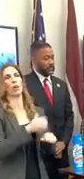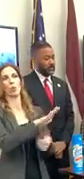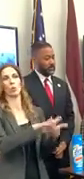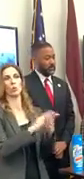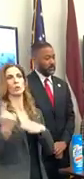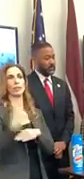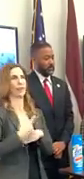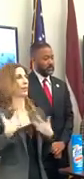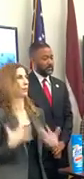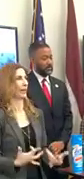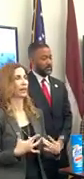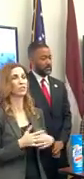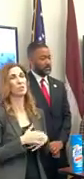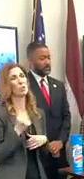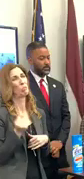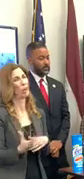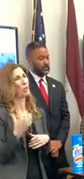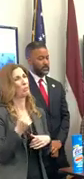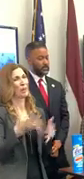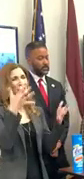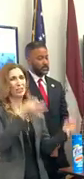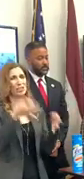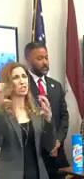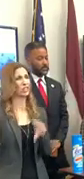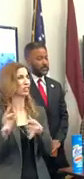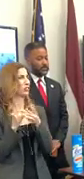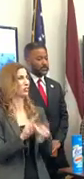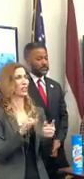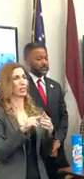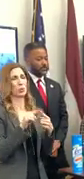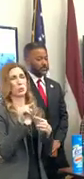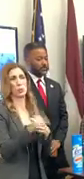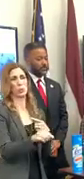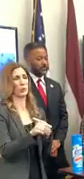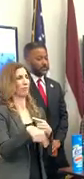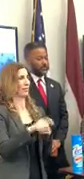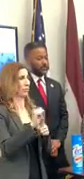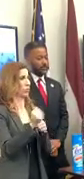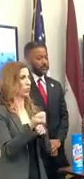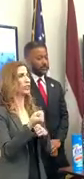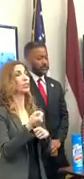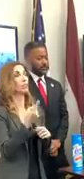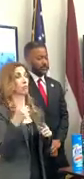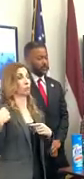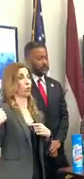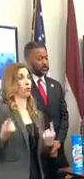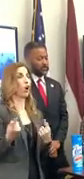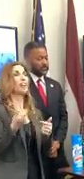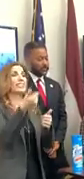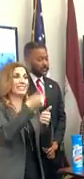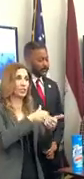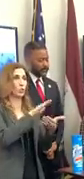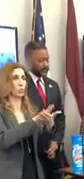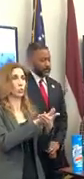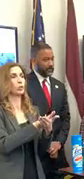day. So there are many decisions that need to be made around this. And so far we've had each school make the decision that's best for